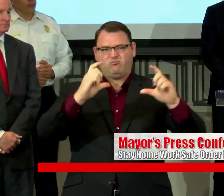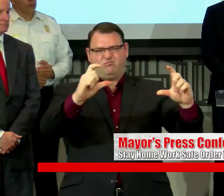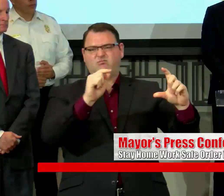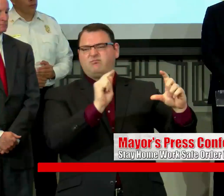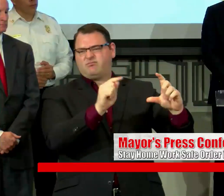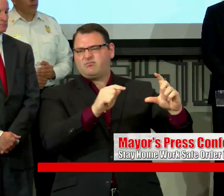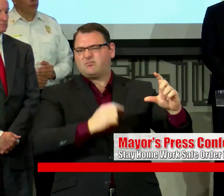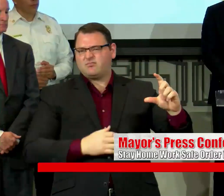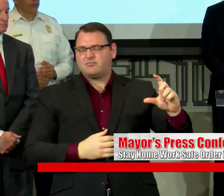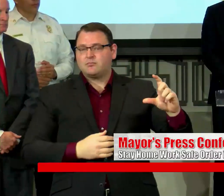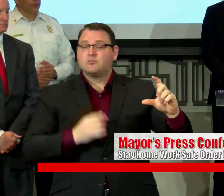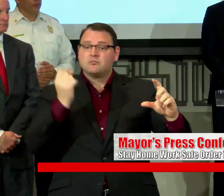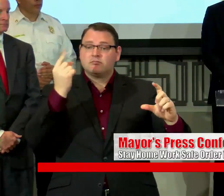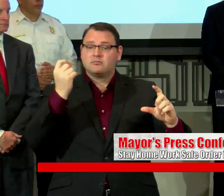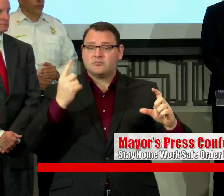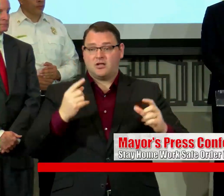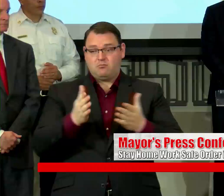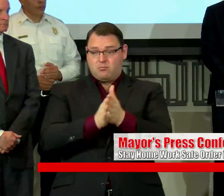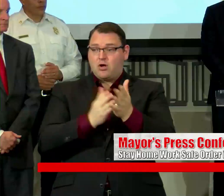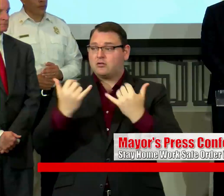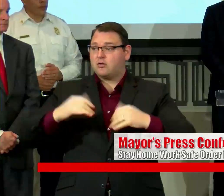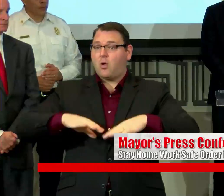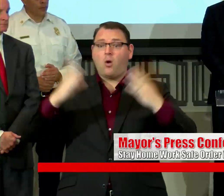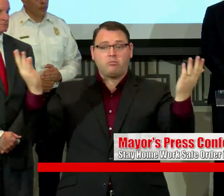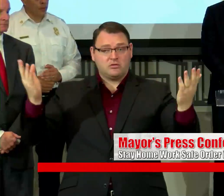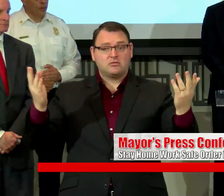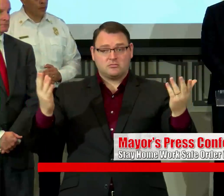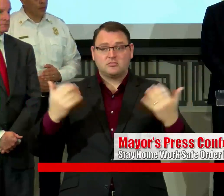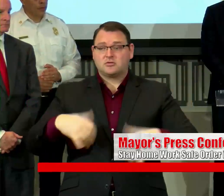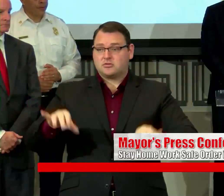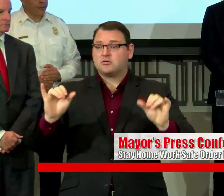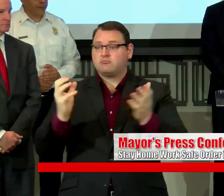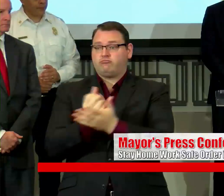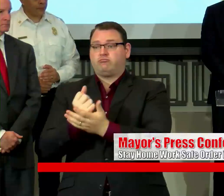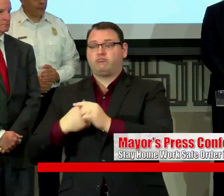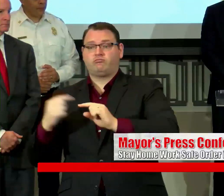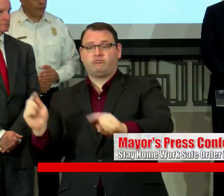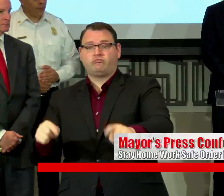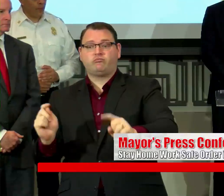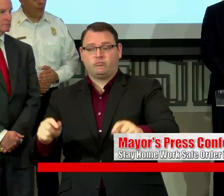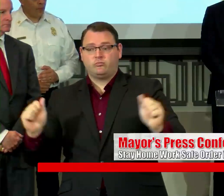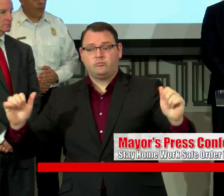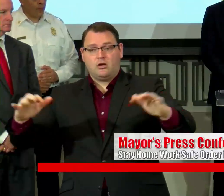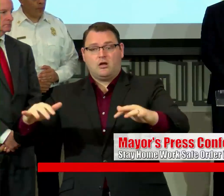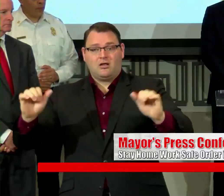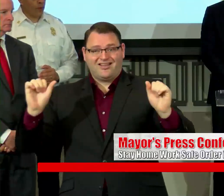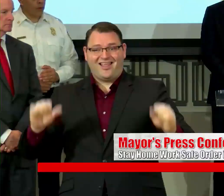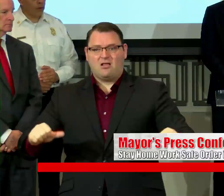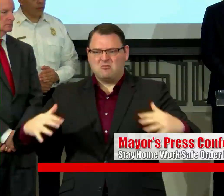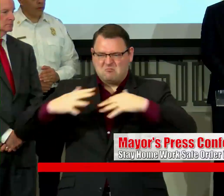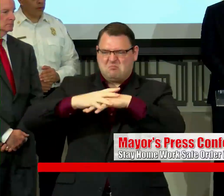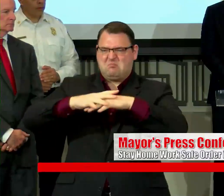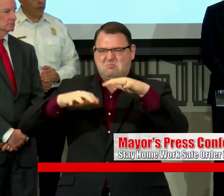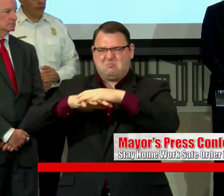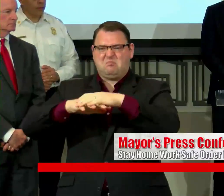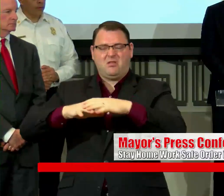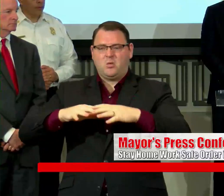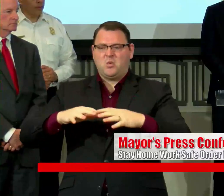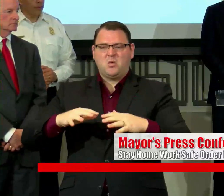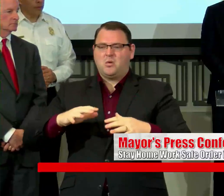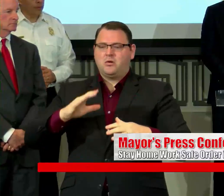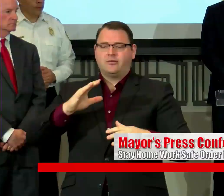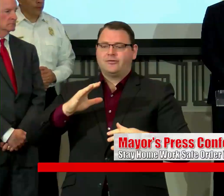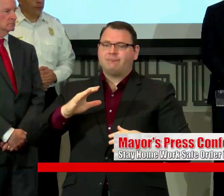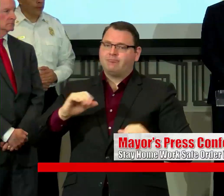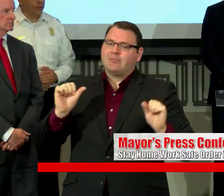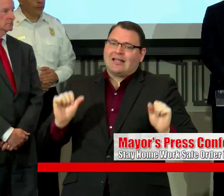become so crowded or where people are not engaging in social distancing, then we will be monitoring that situation, and we reserve